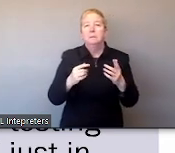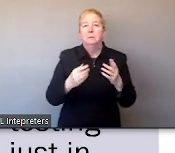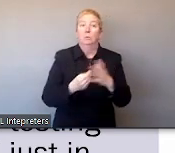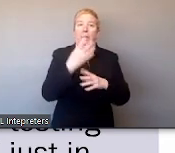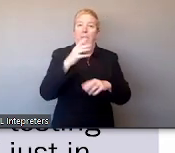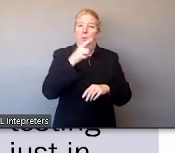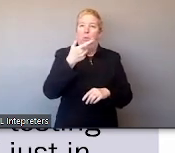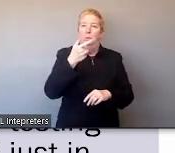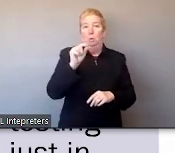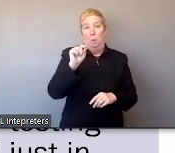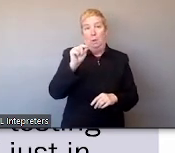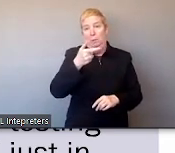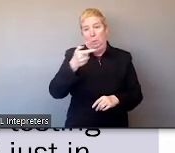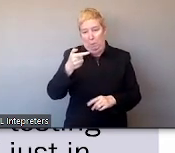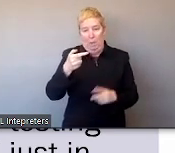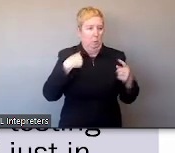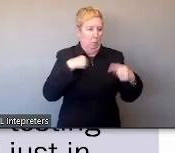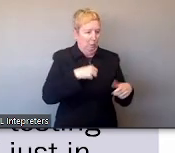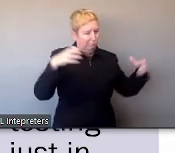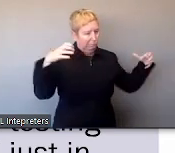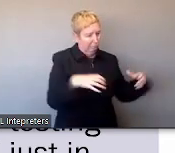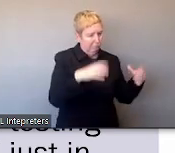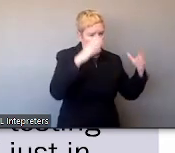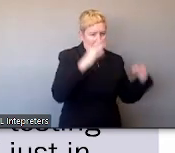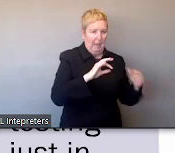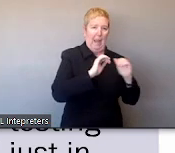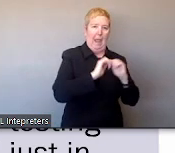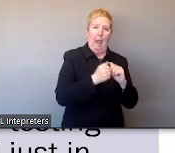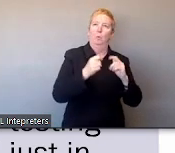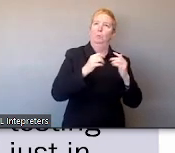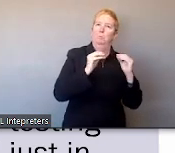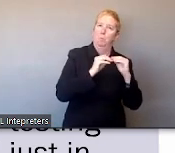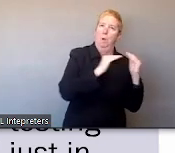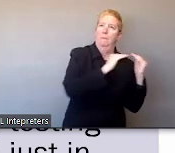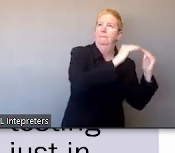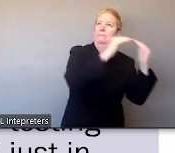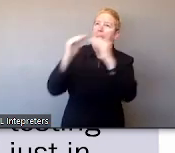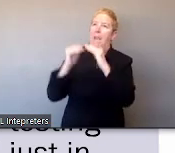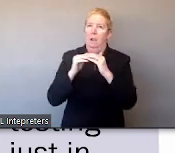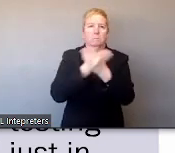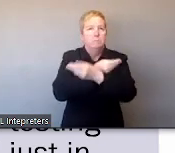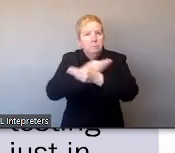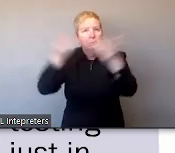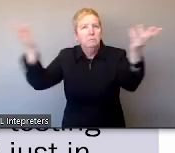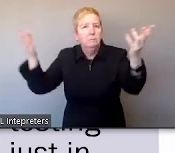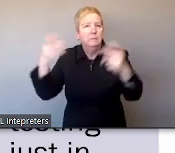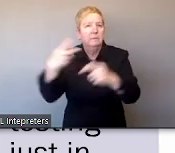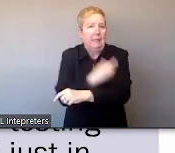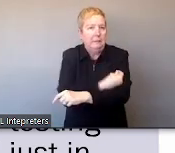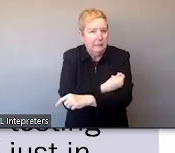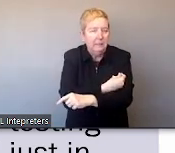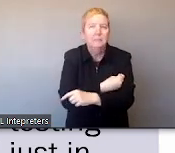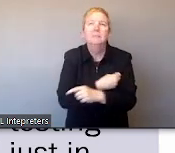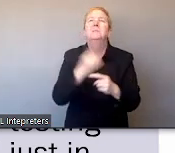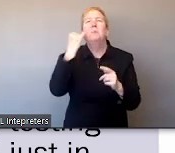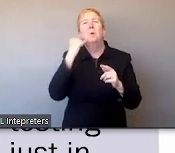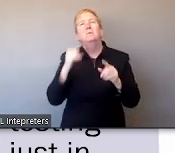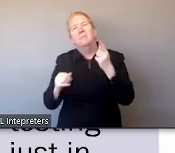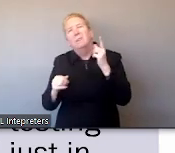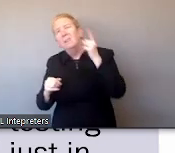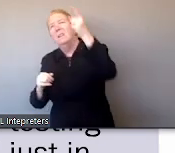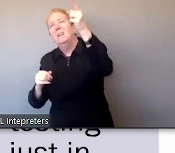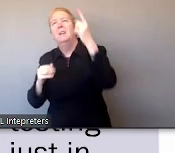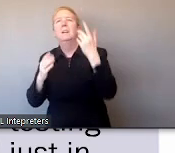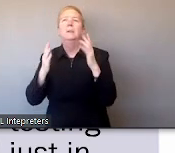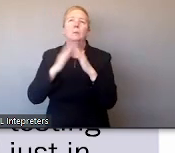prioritizing equitable access to vaccines and specifically reaching out to low-income communities that would have a hard time taking time off work,